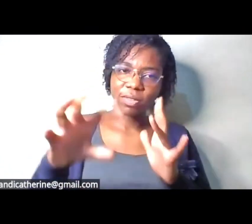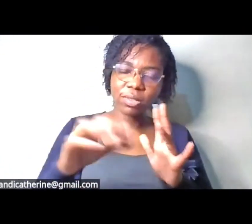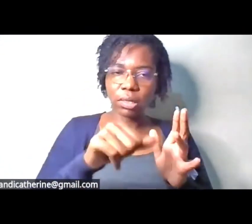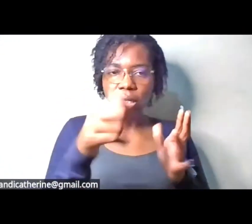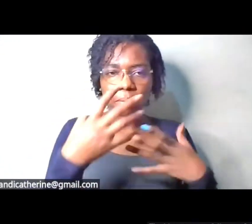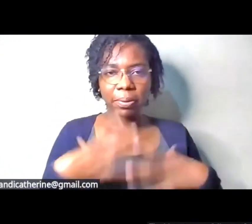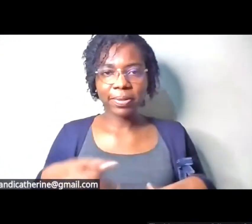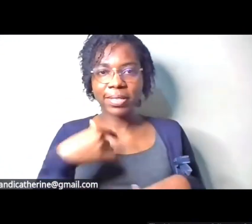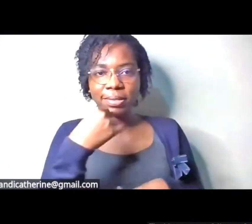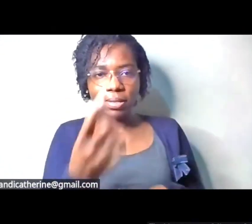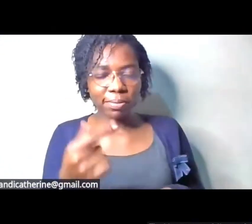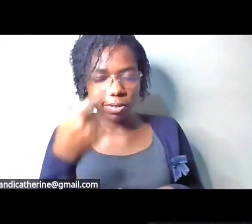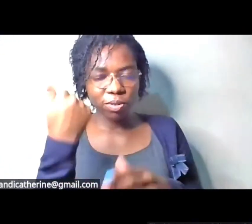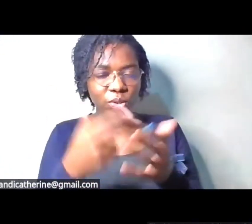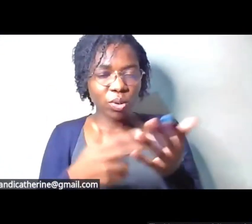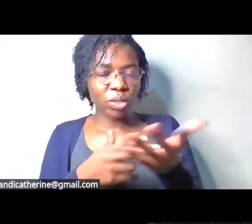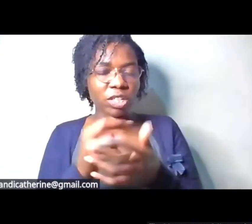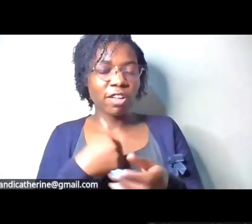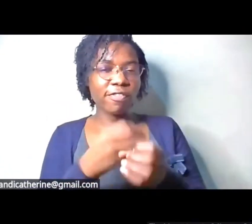money.